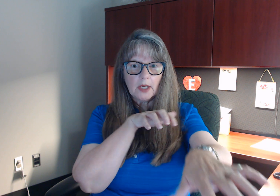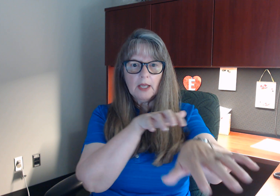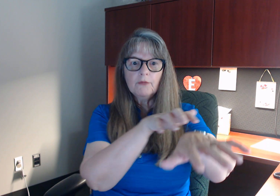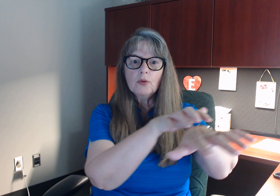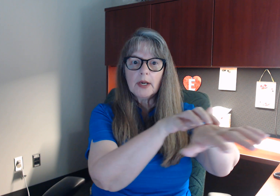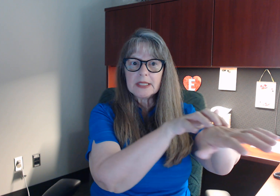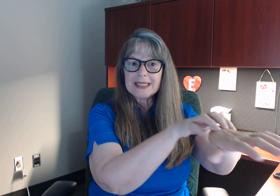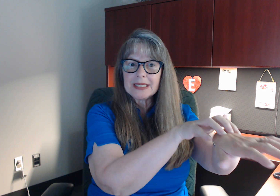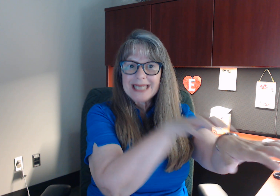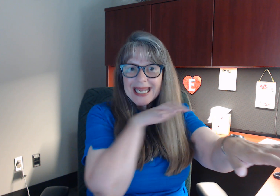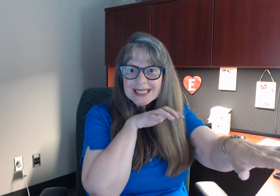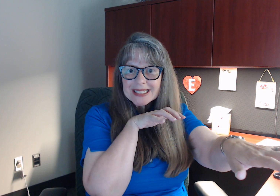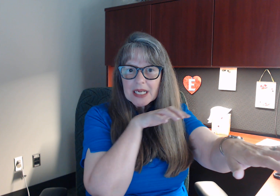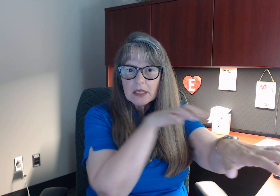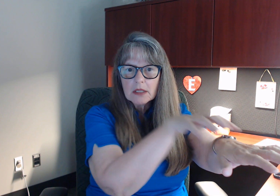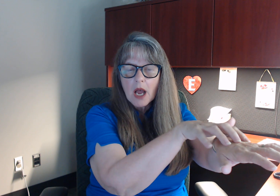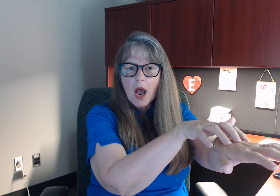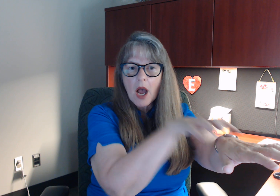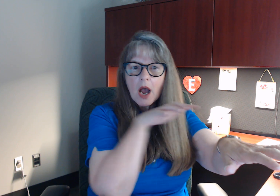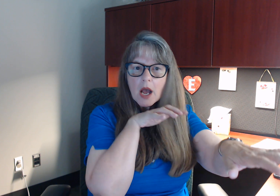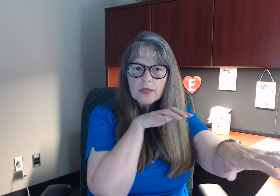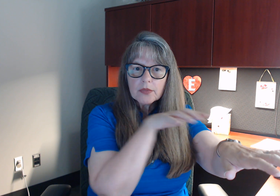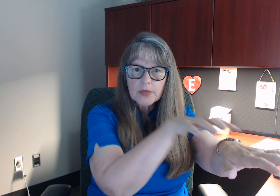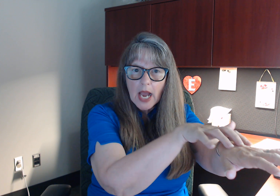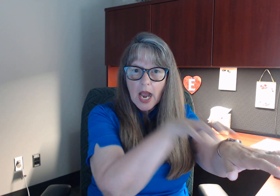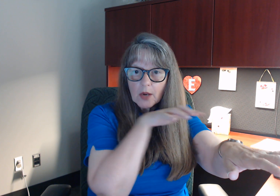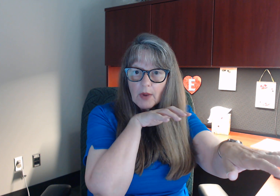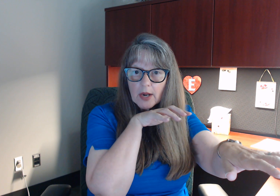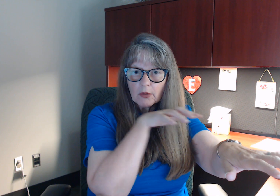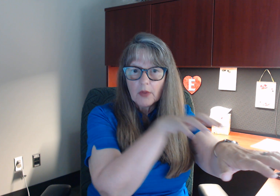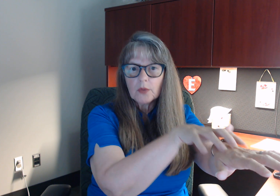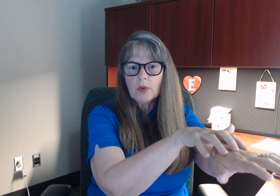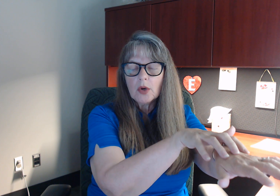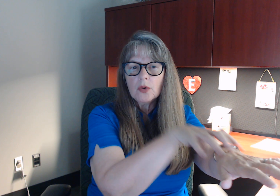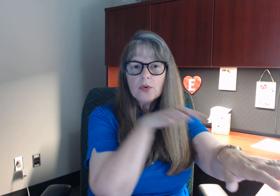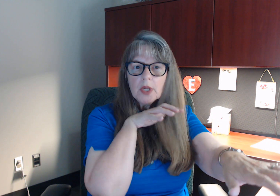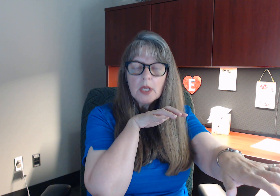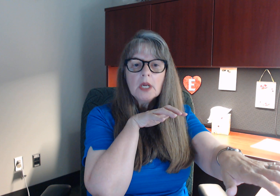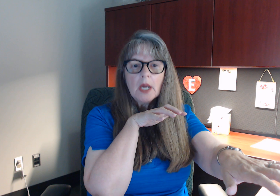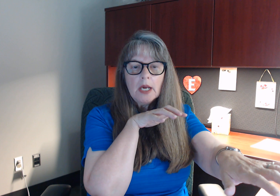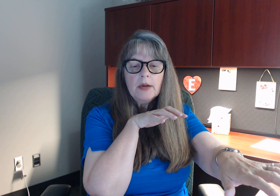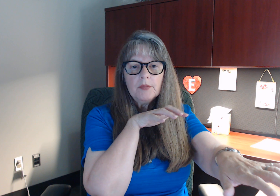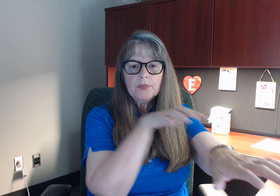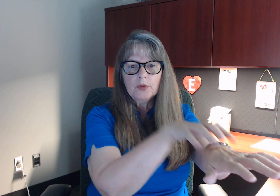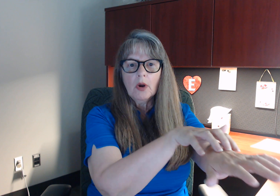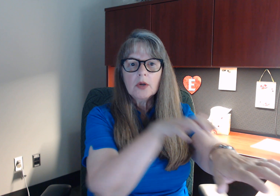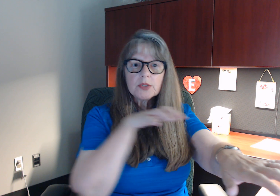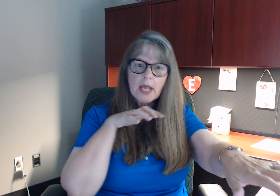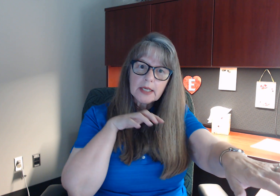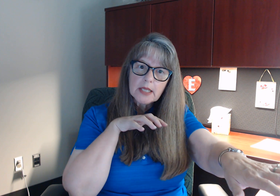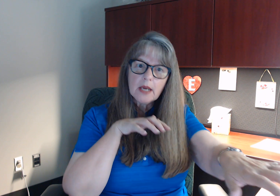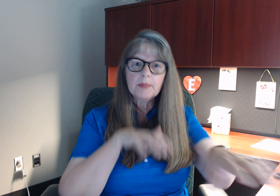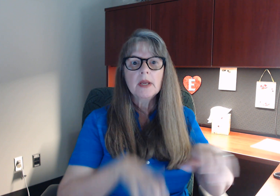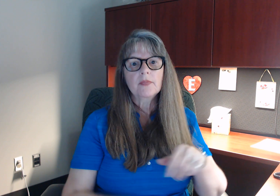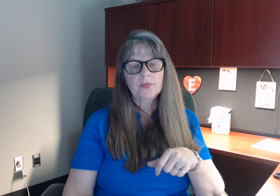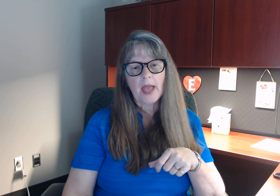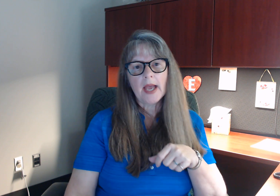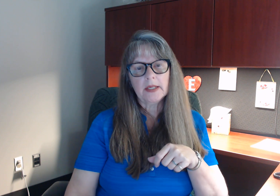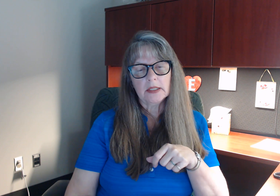If you're at a standstill on the highway or on the road, you're all stacked up, that